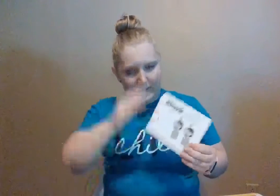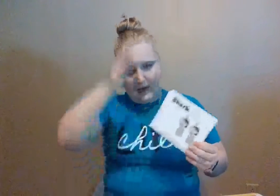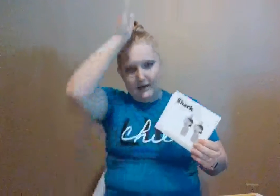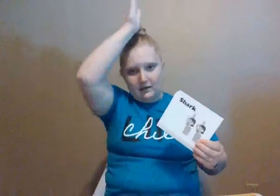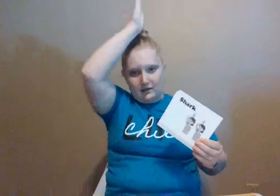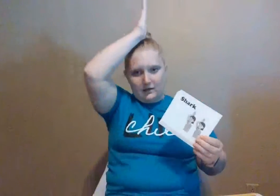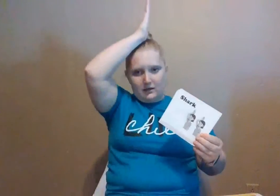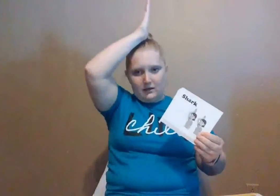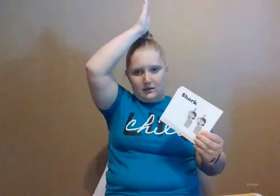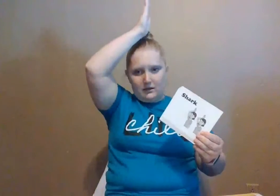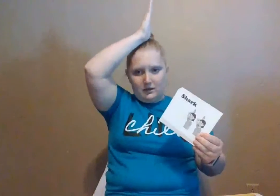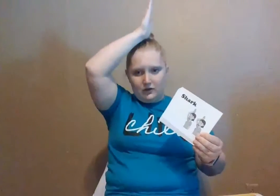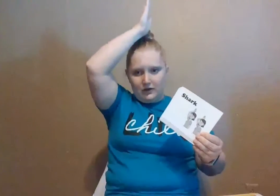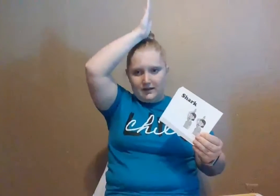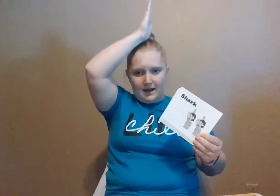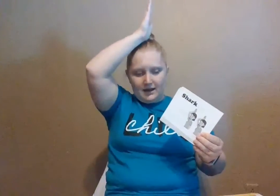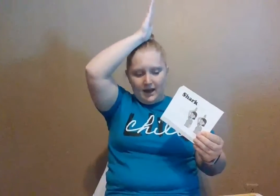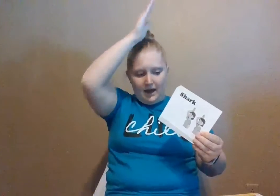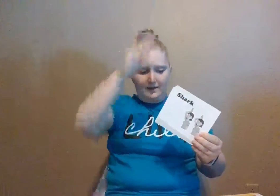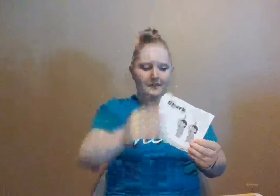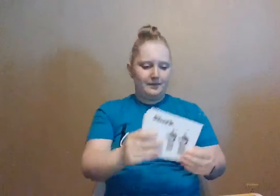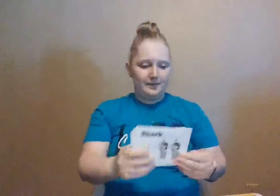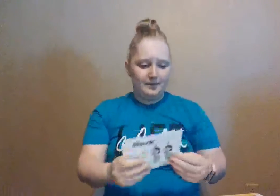that, just like that.